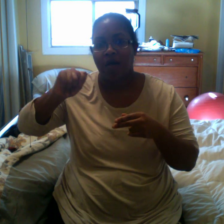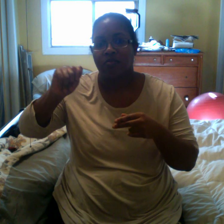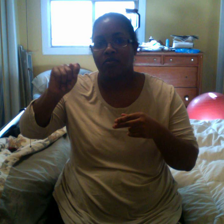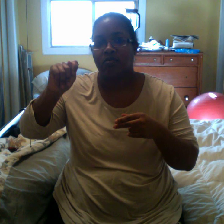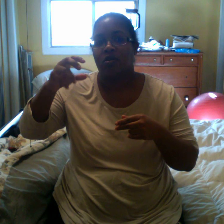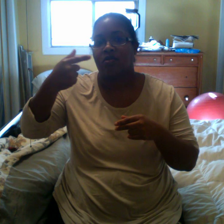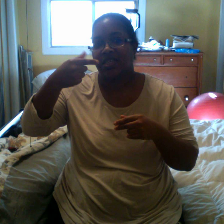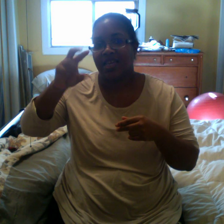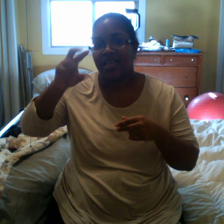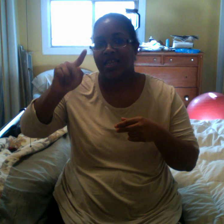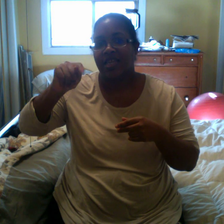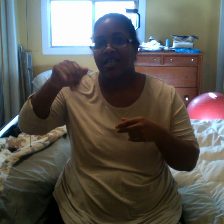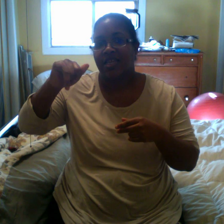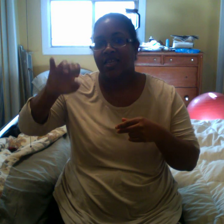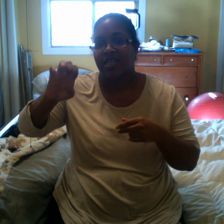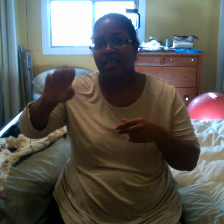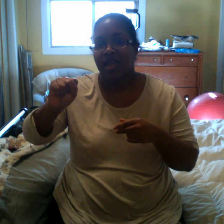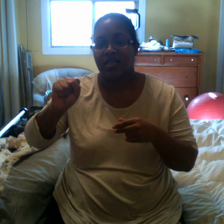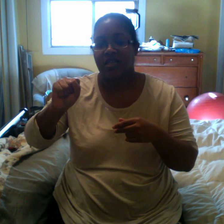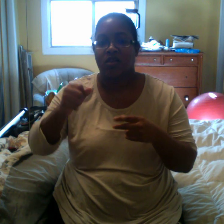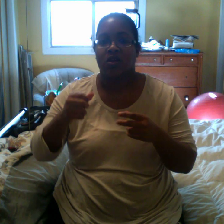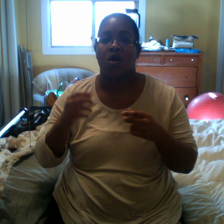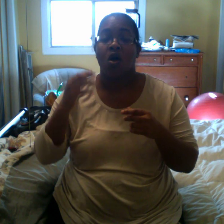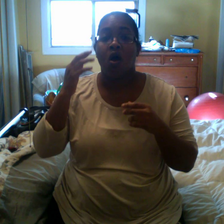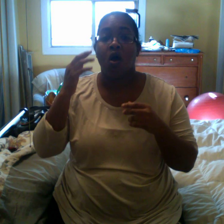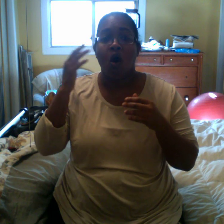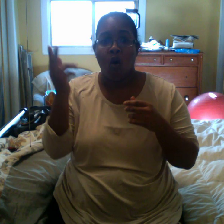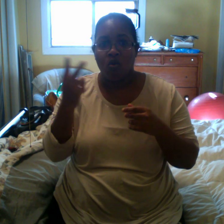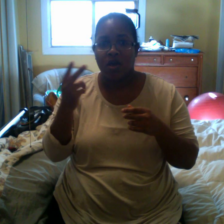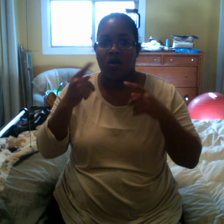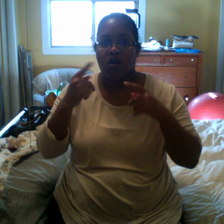over sweets. We're going to try this today using fruit flies.